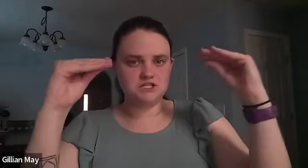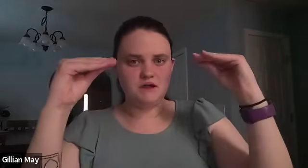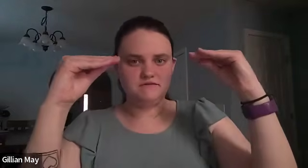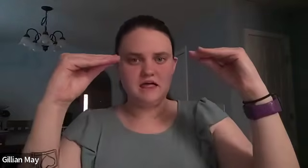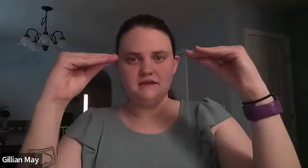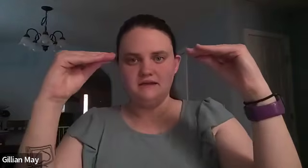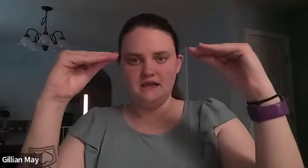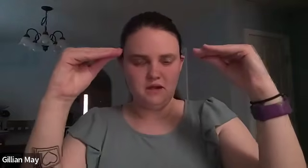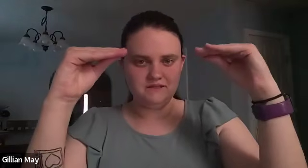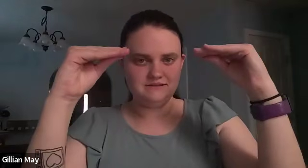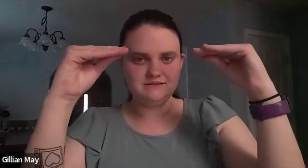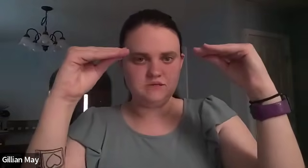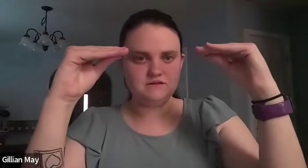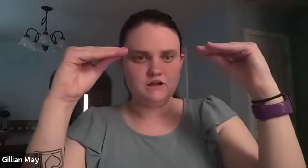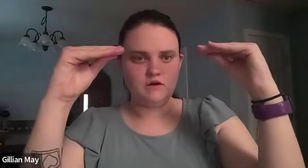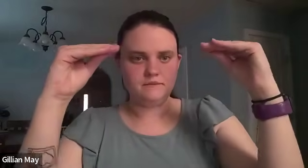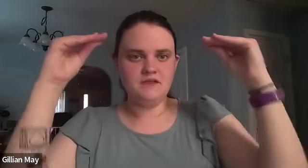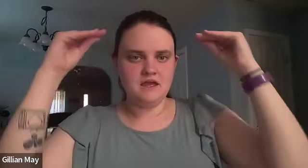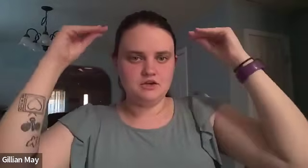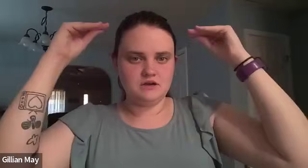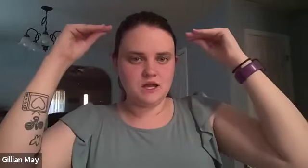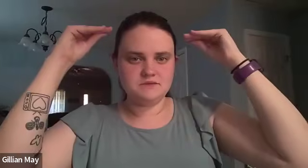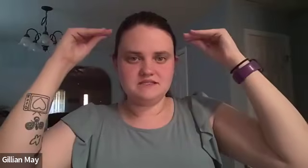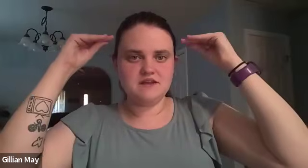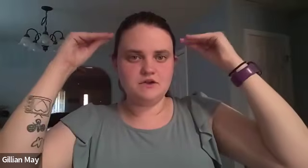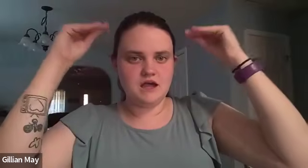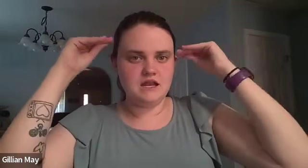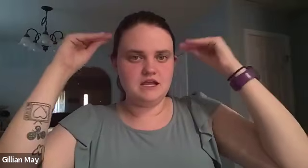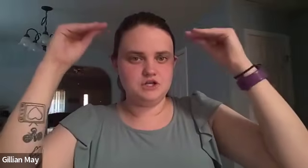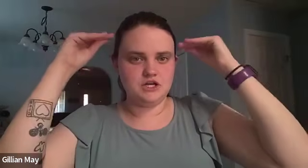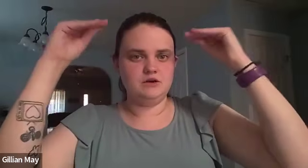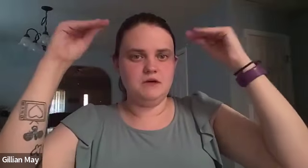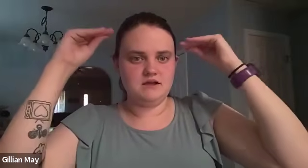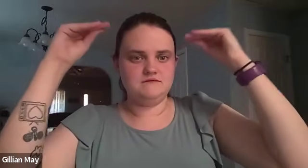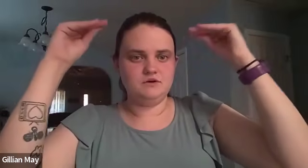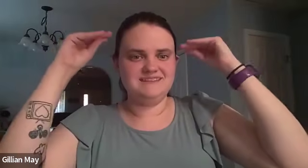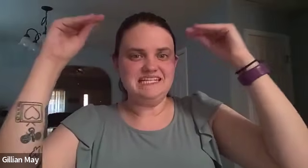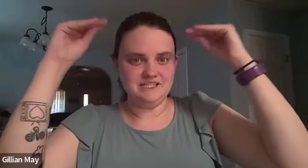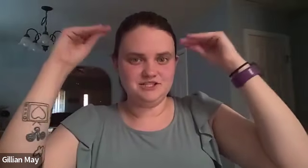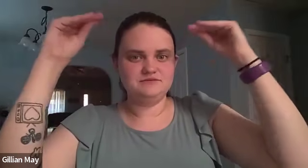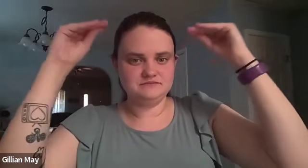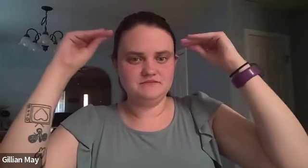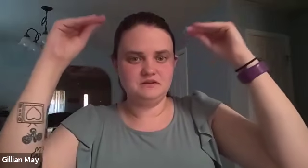is you have flat hand puppets. That's basically what I call them. You're going to come to the side of your head and you're going to go back and forth. Teach.